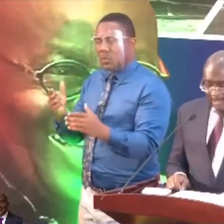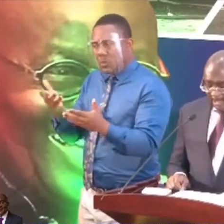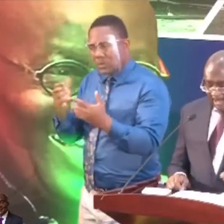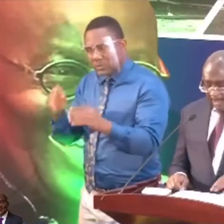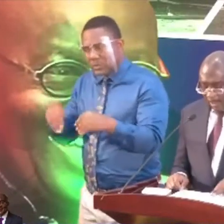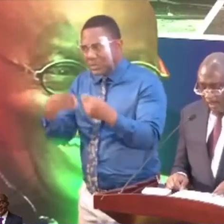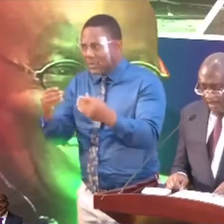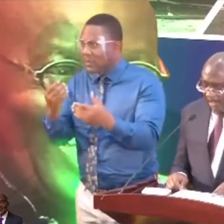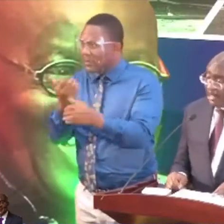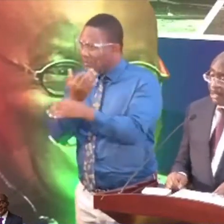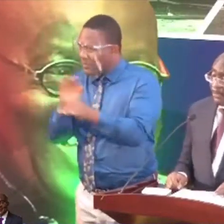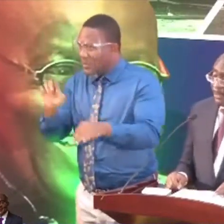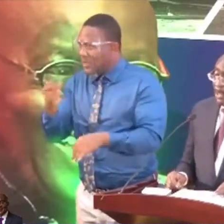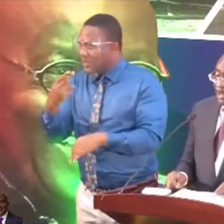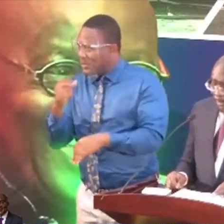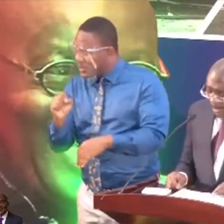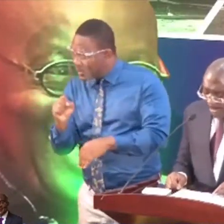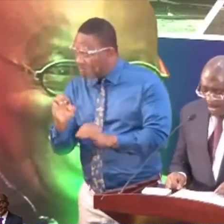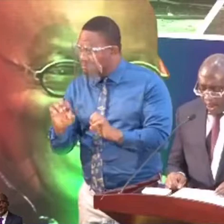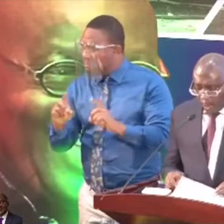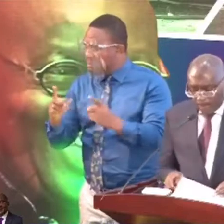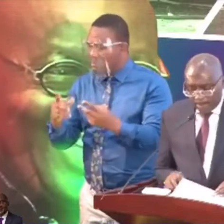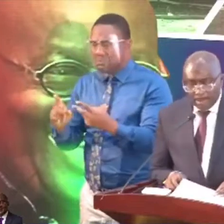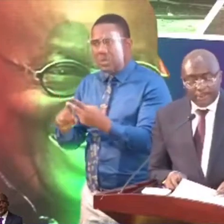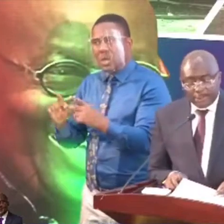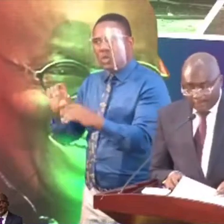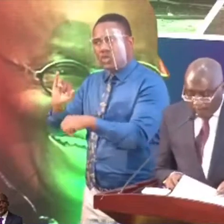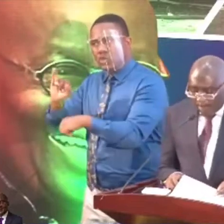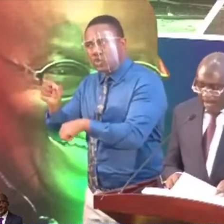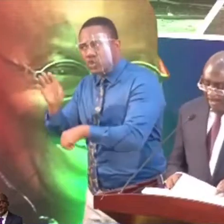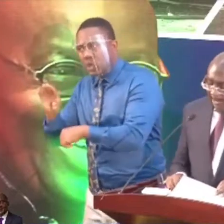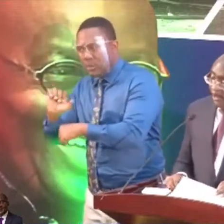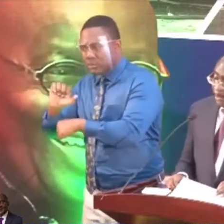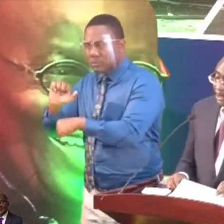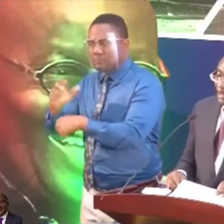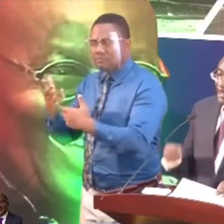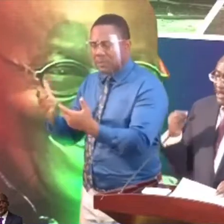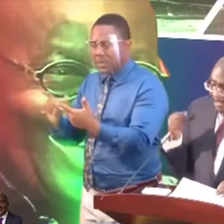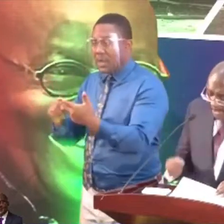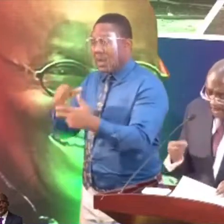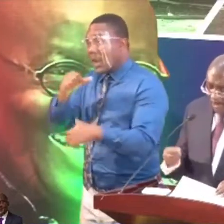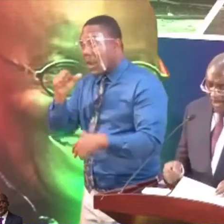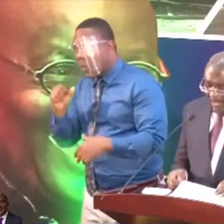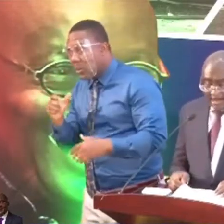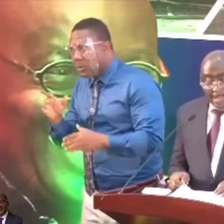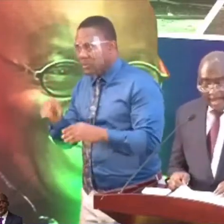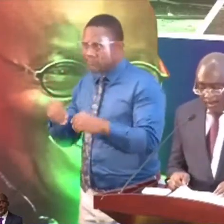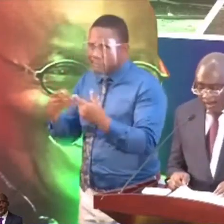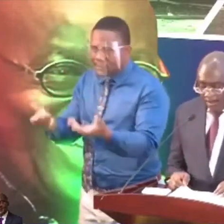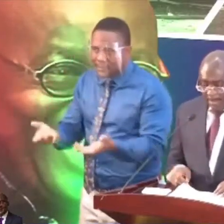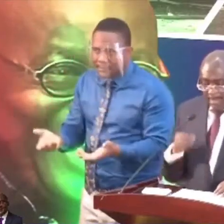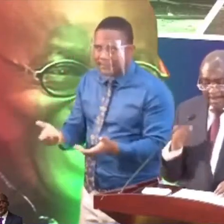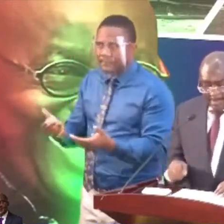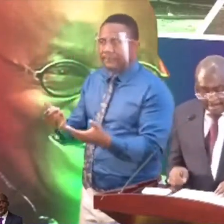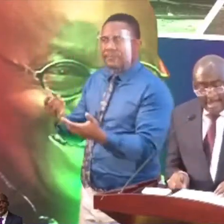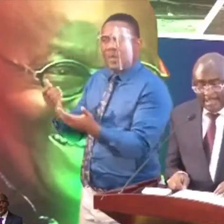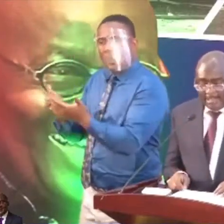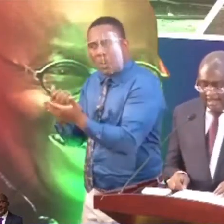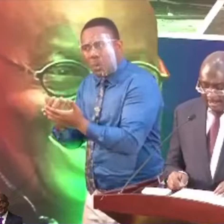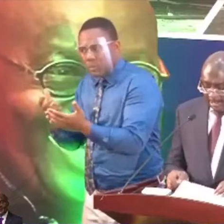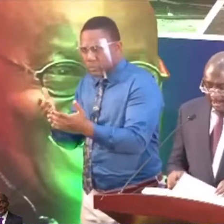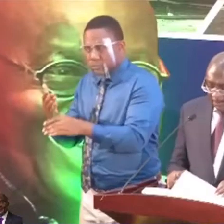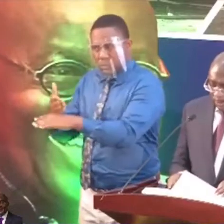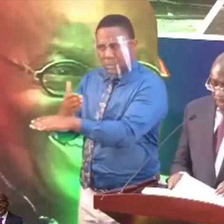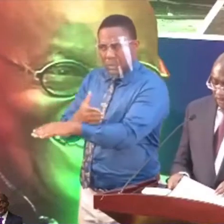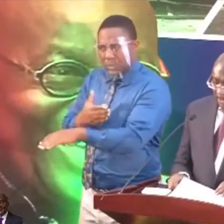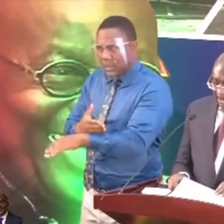senior high school education, creating jobs, transforming agriculture, industrializing the economy, sustaining the National